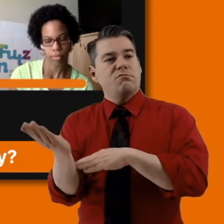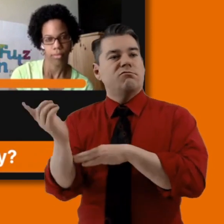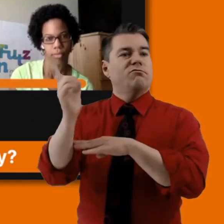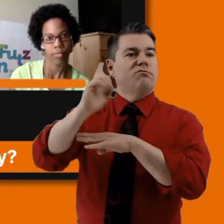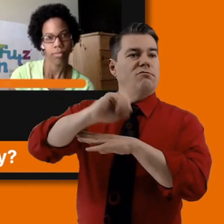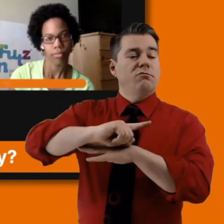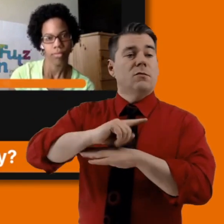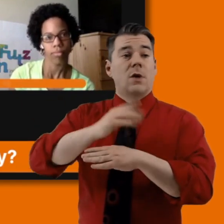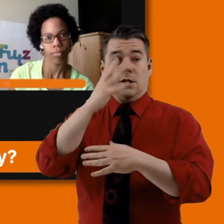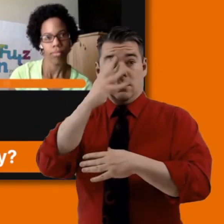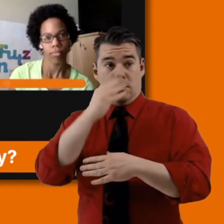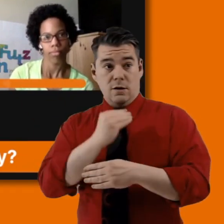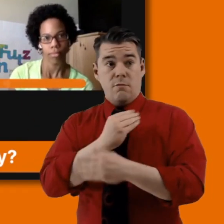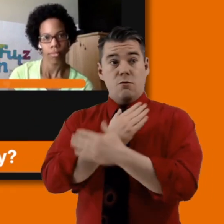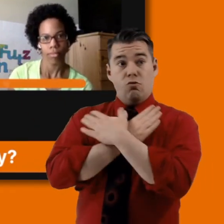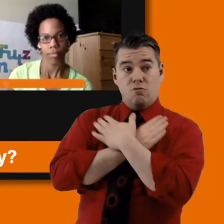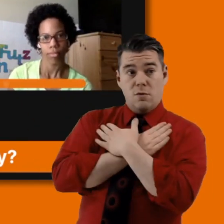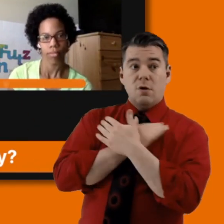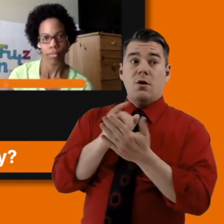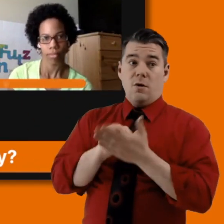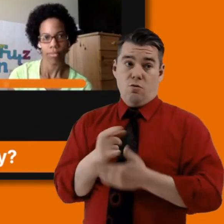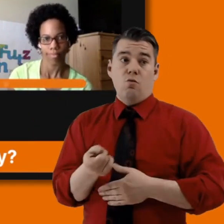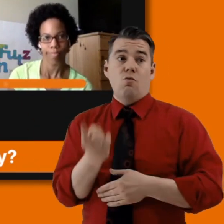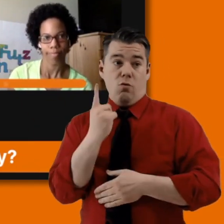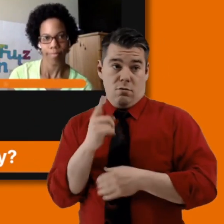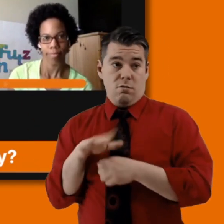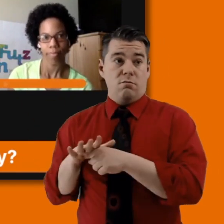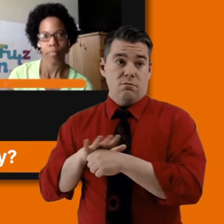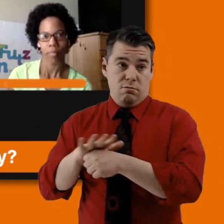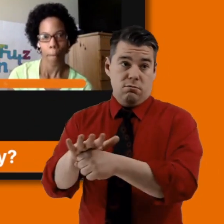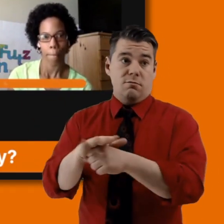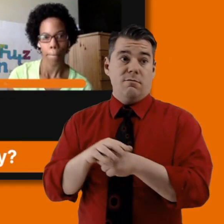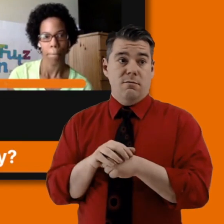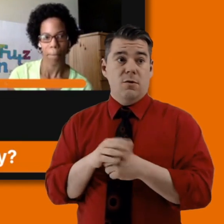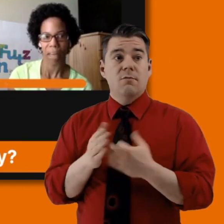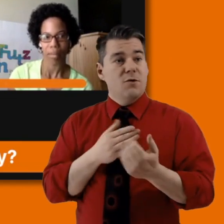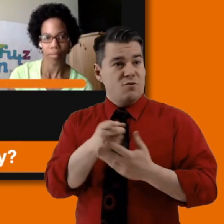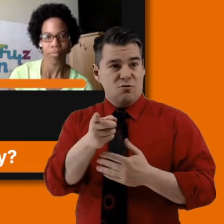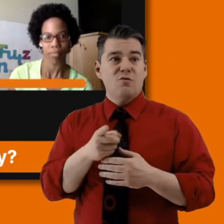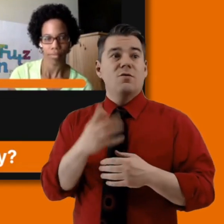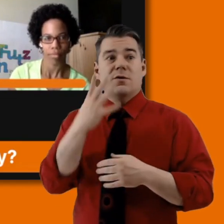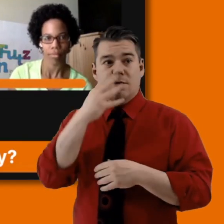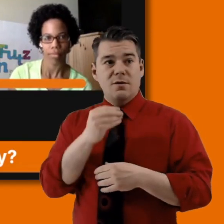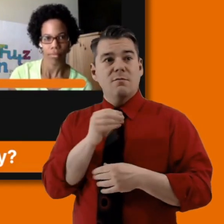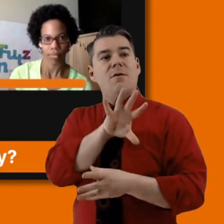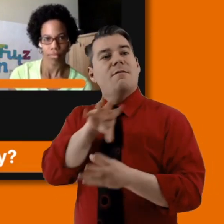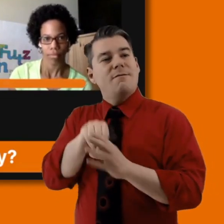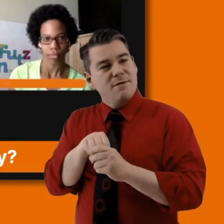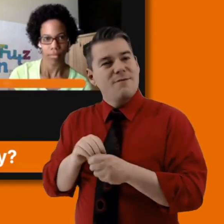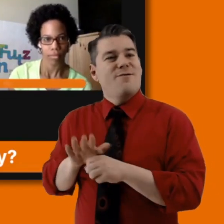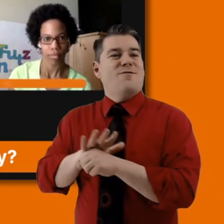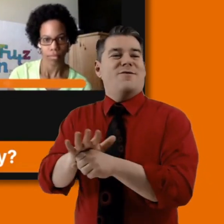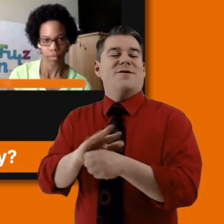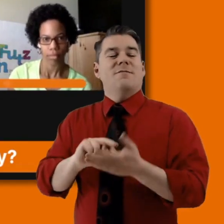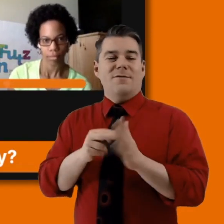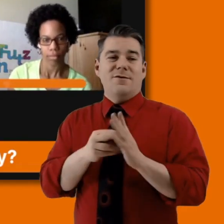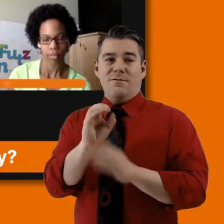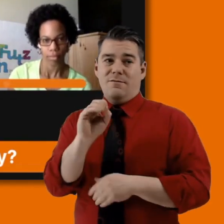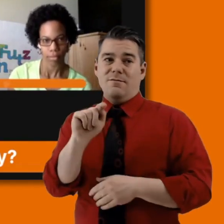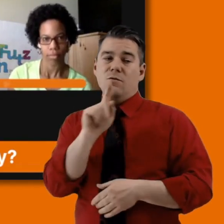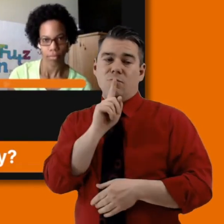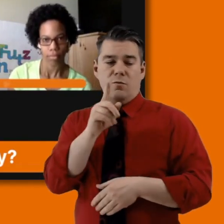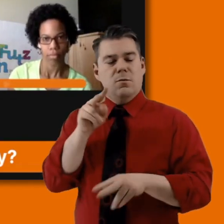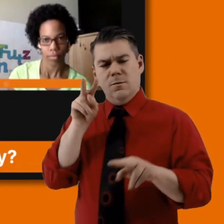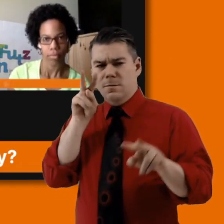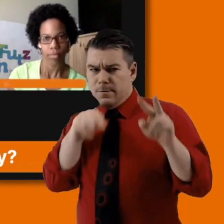sleep and rest is one of the occupations. So, you know, even when you're asleep, you're engaging in an occupation. So OTs really do look